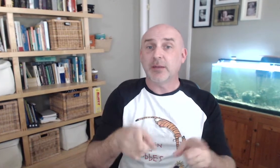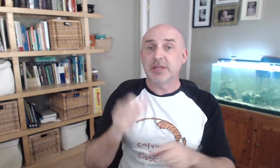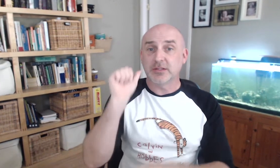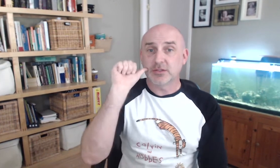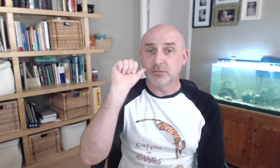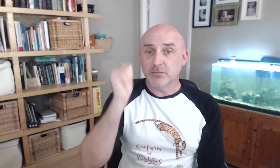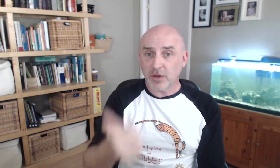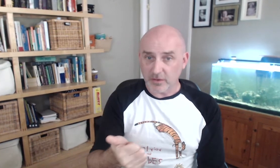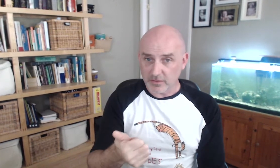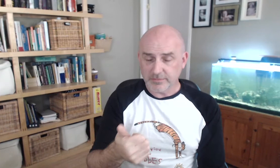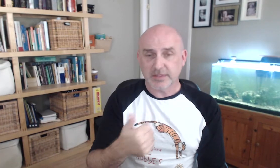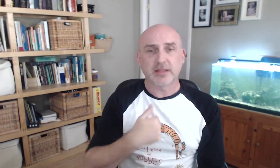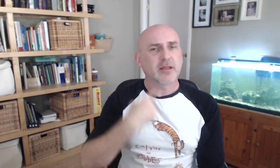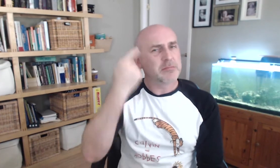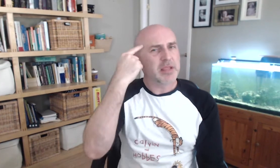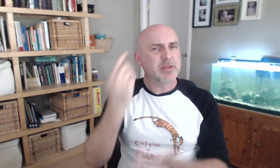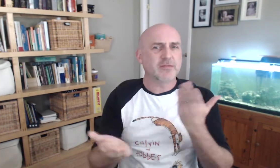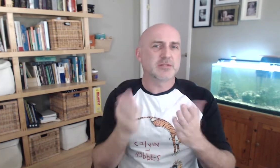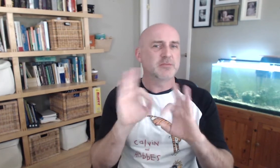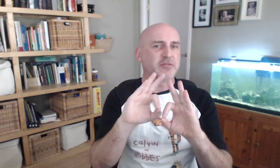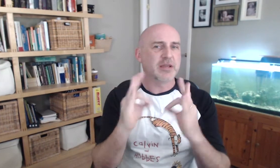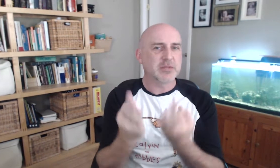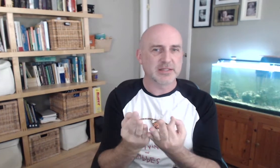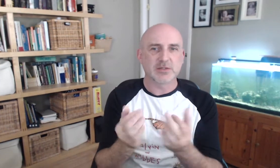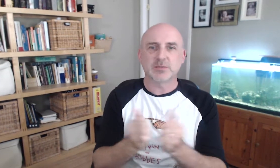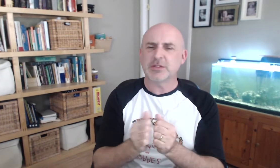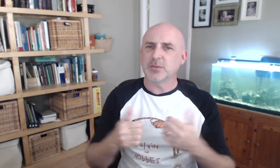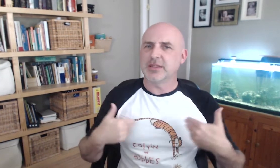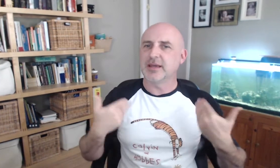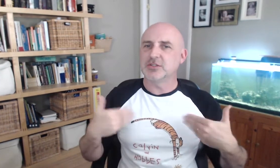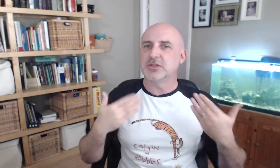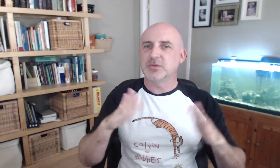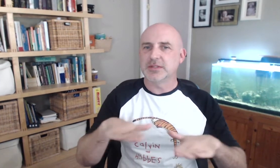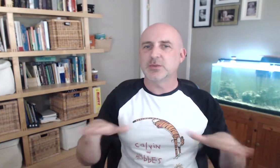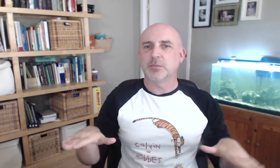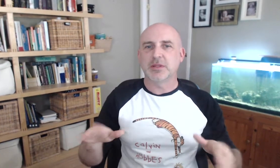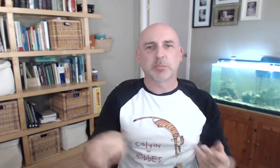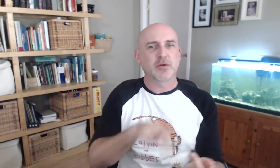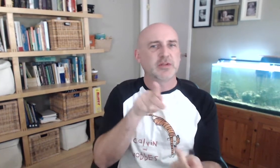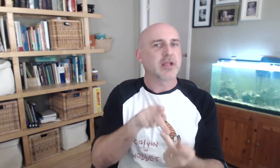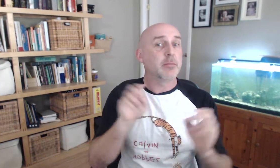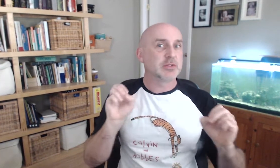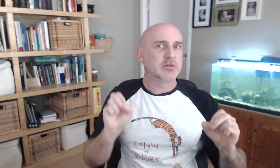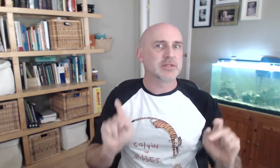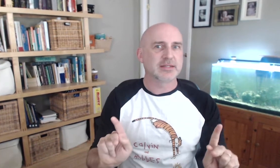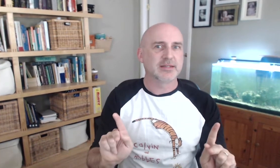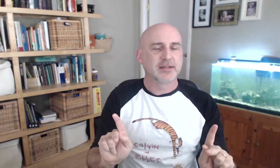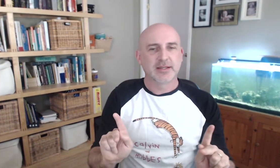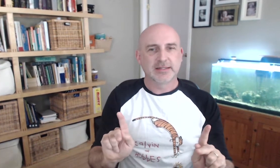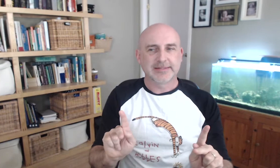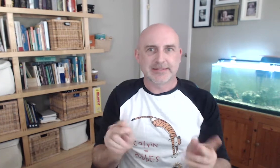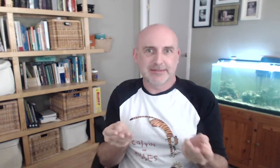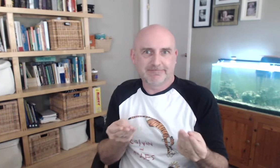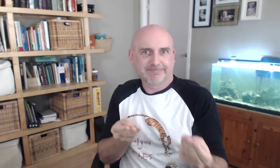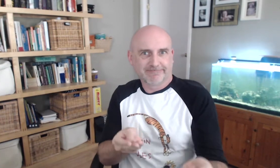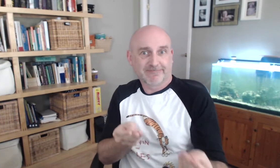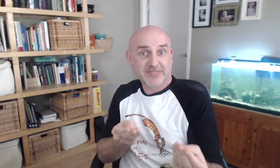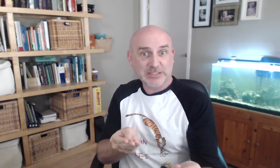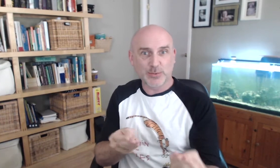happening tomorrow, and I thought maybe for some families, especially with young children, this would be the perfect opportunity to feed you guys